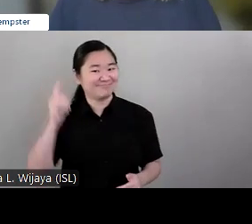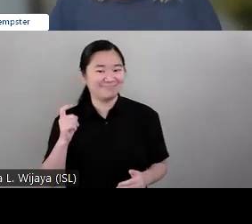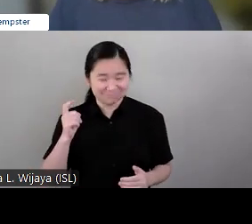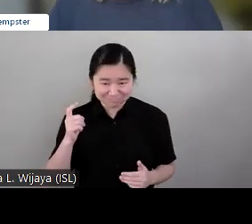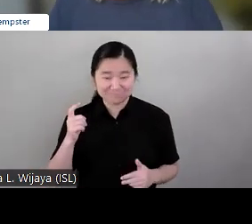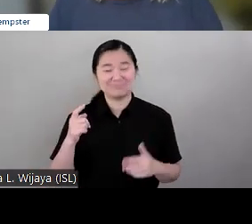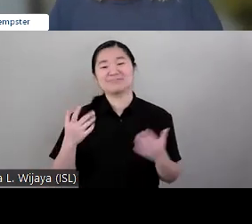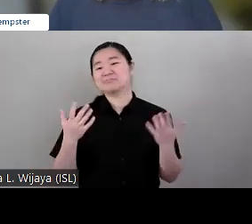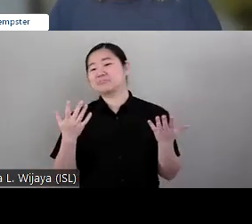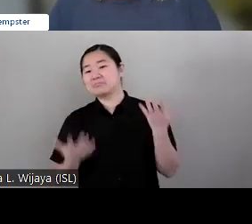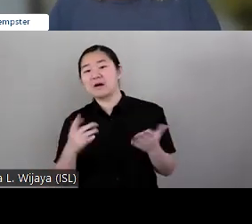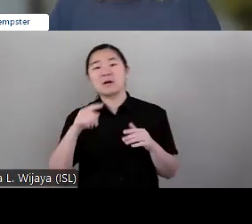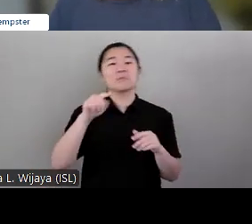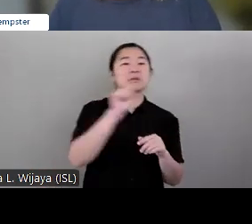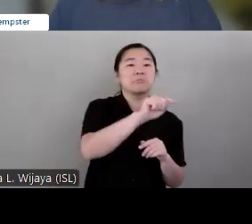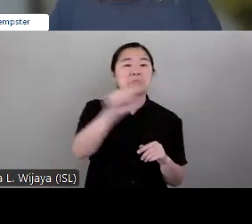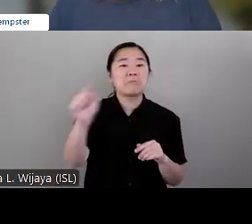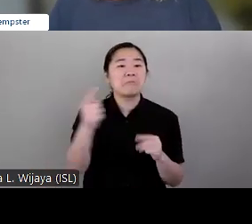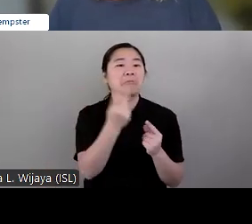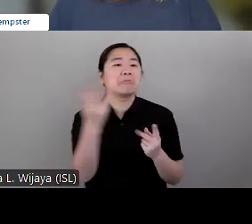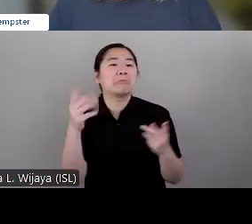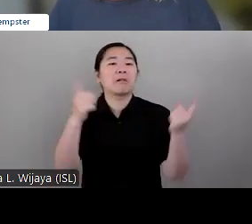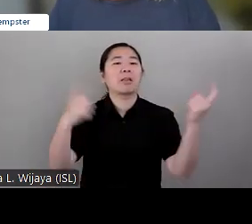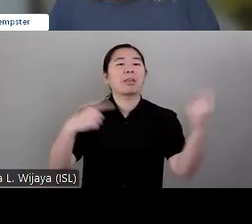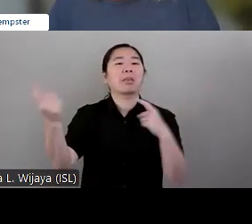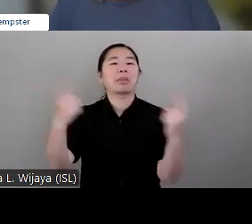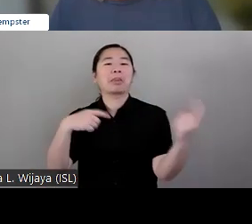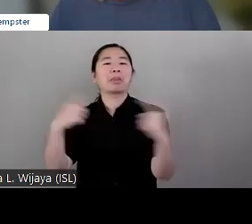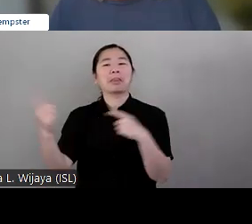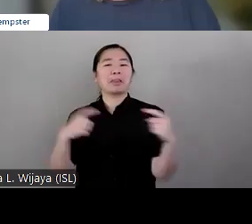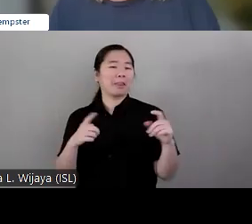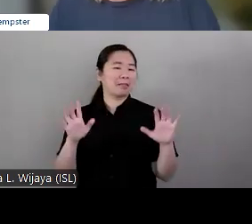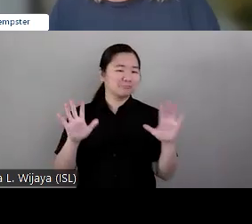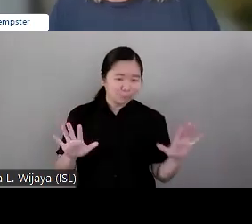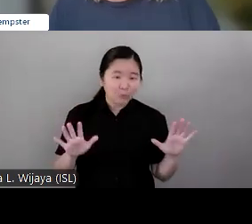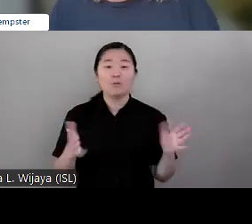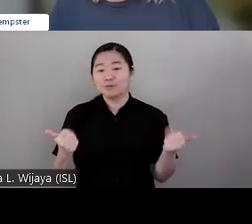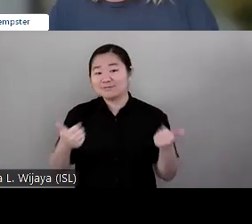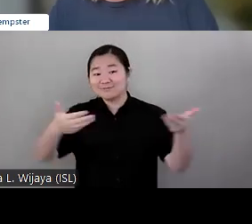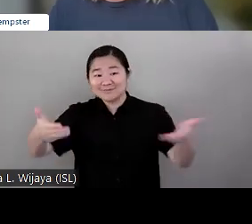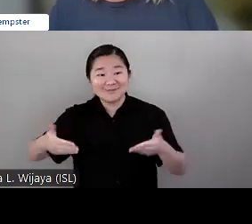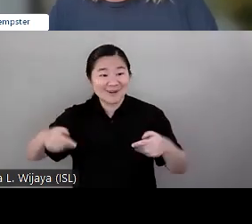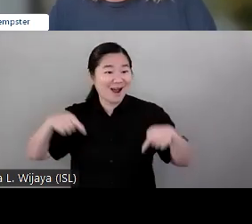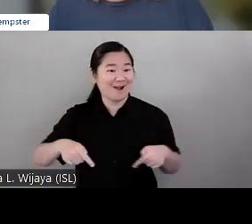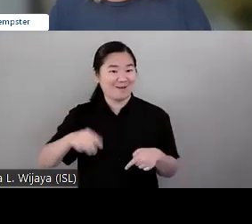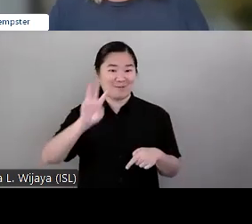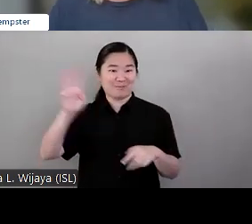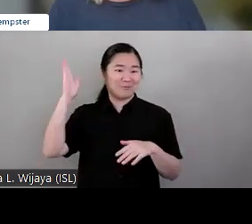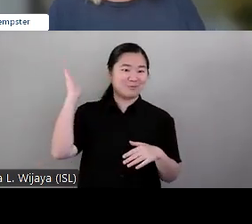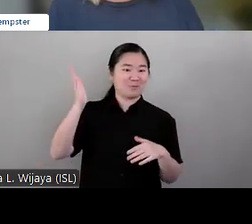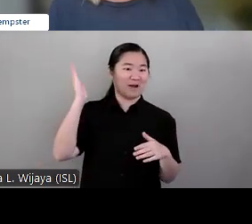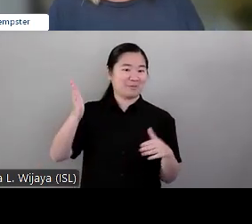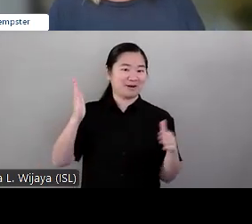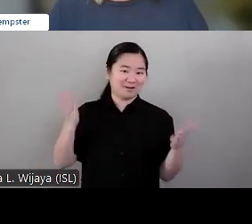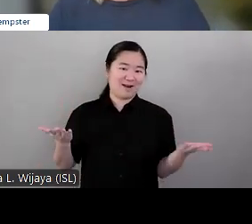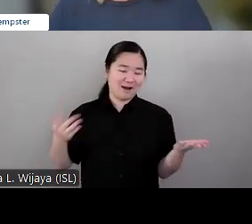So welcome everyone to today's webinar. My name's Jo Dempster and I'm the Global Safeguarding Lead for the Disability